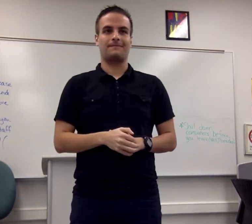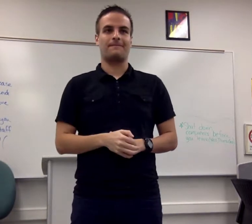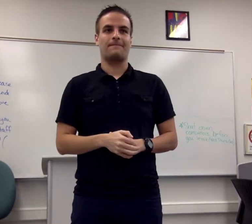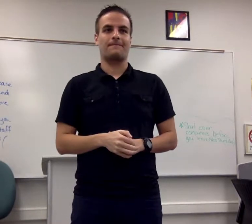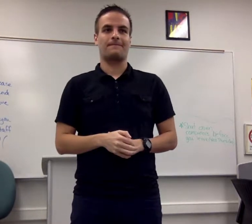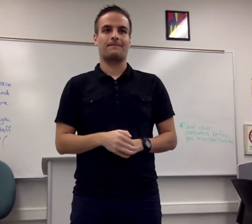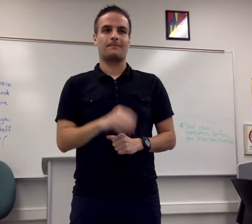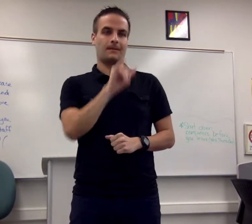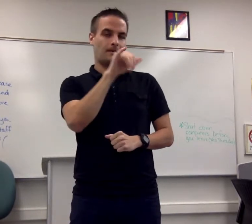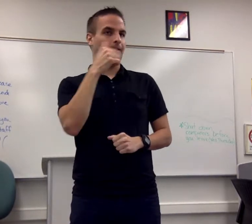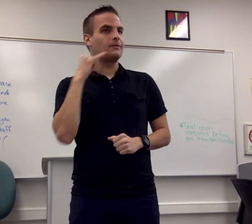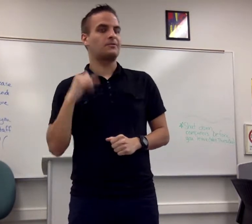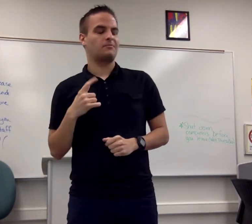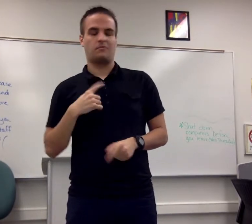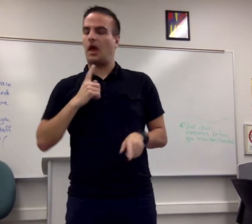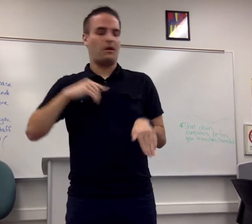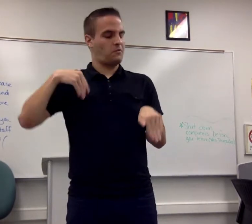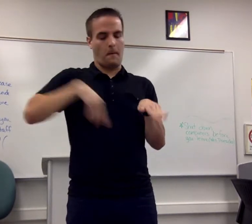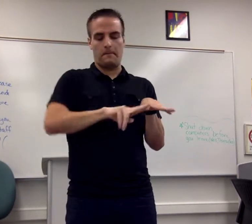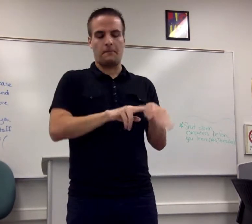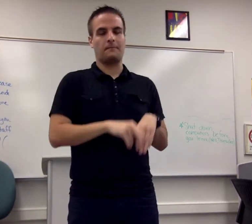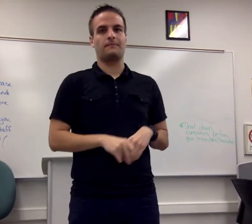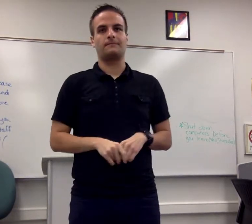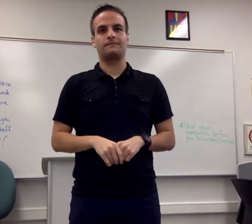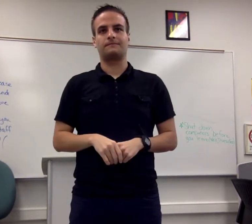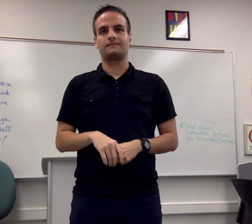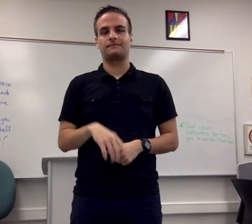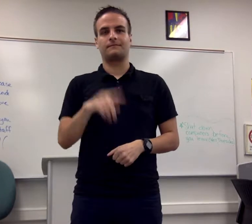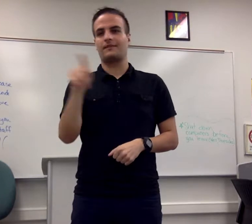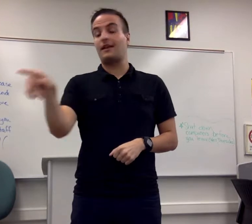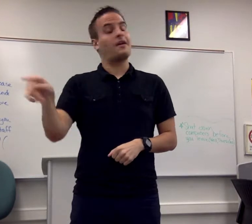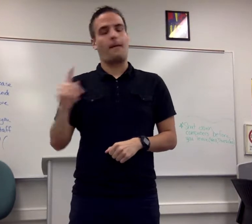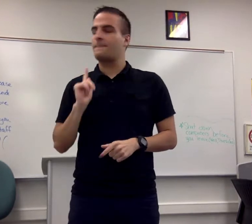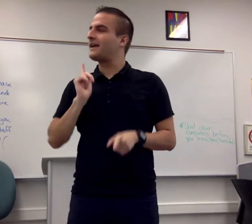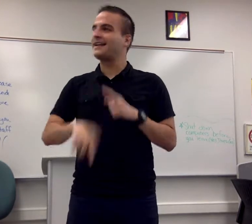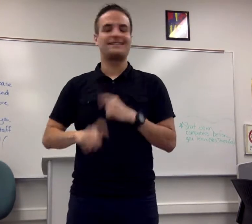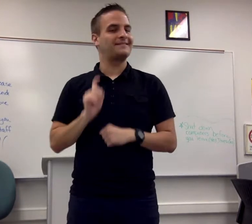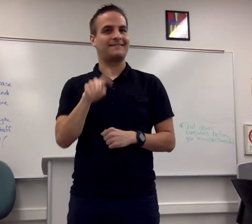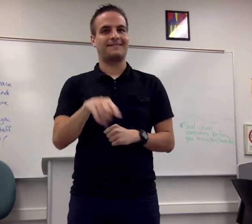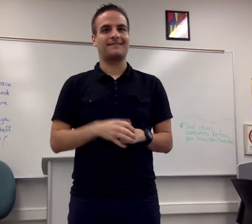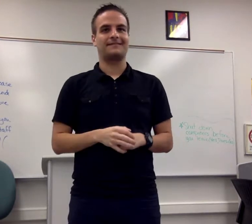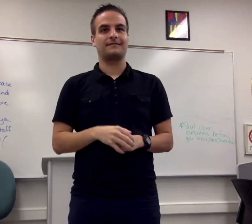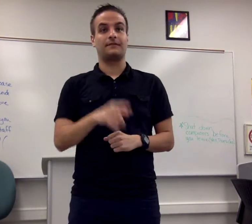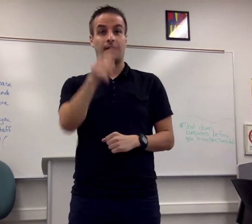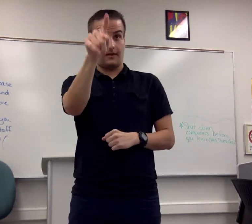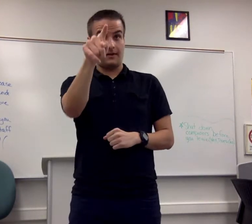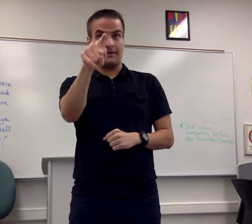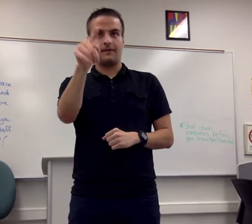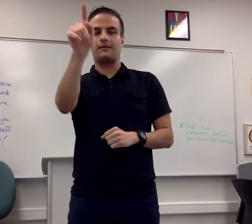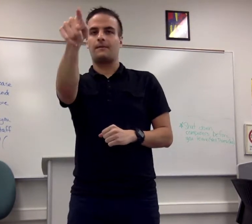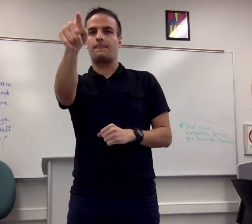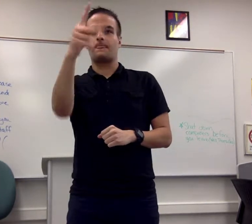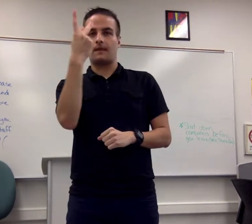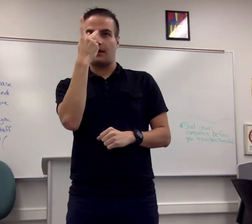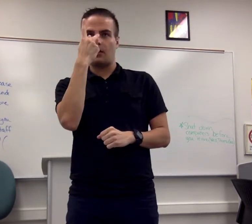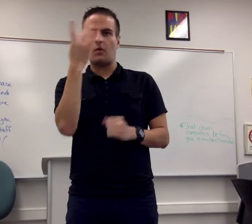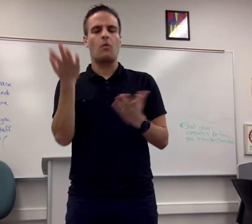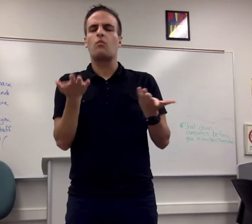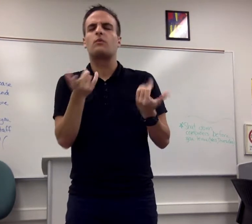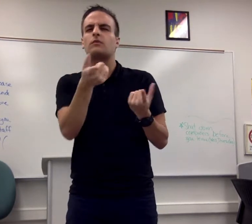want to kick him out. No, that's not my question. Because I would call the agency. It's a straight up Quiñones, what would you do? Yeah, I would definitely